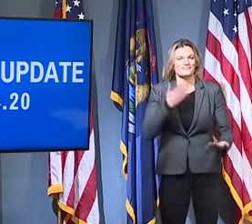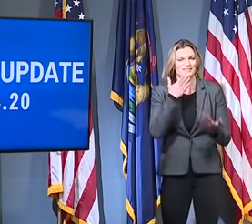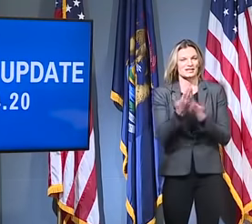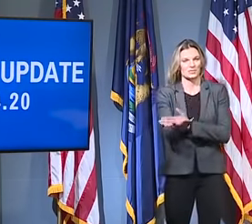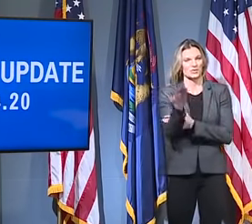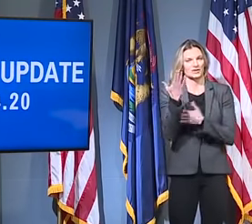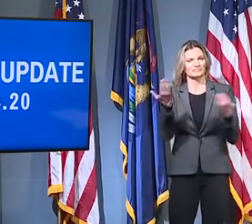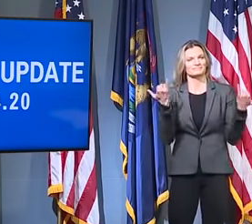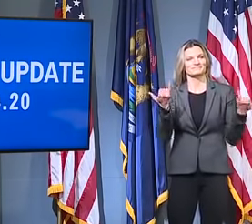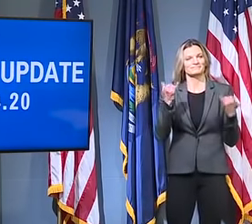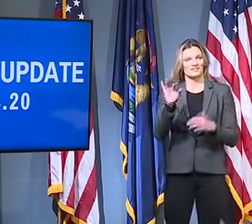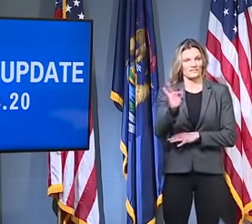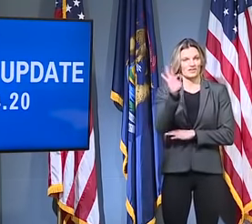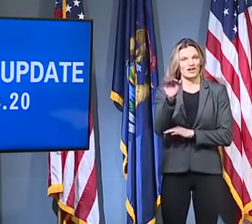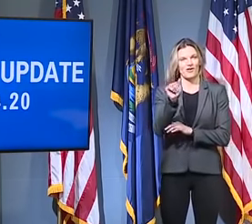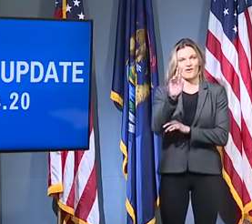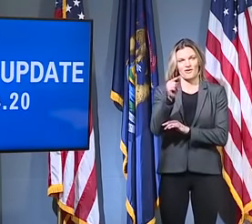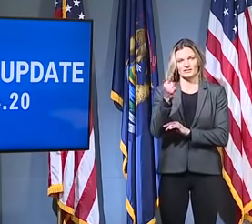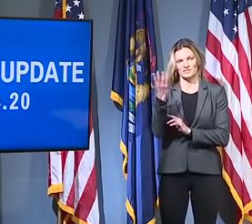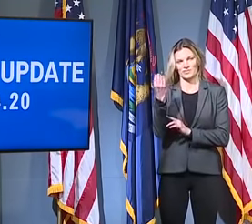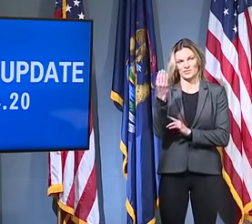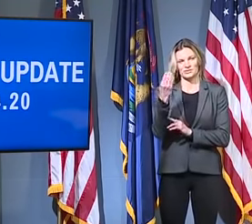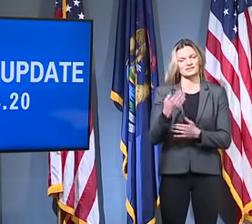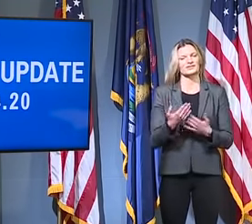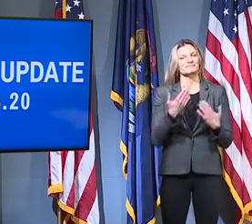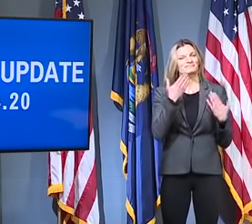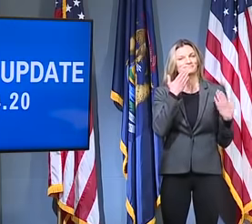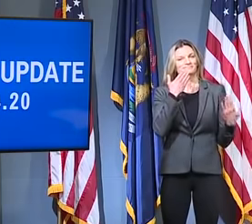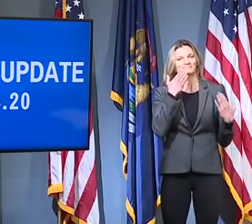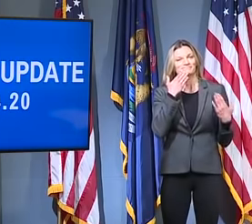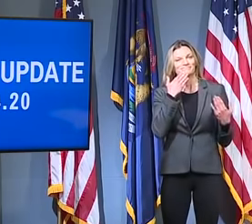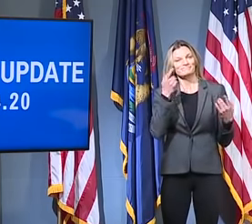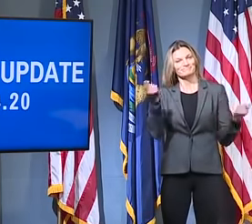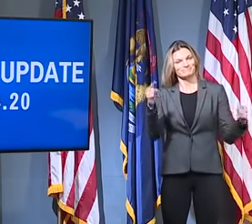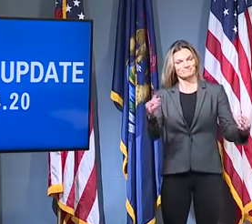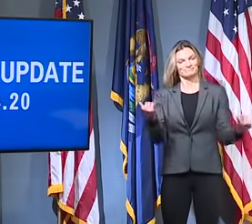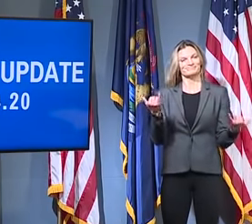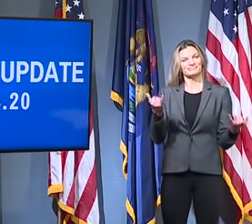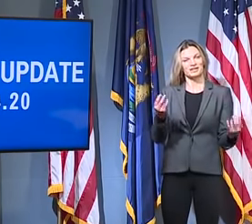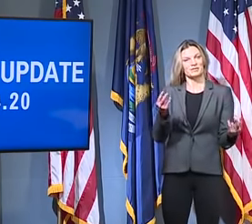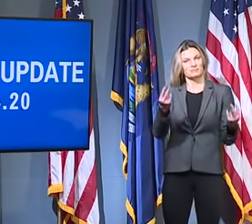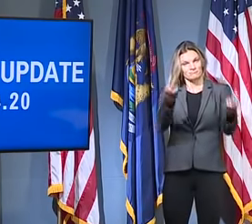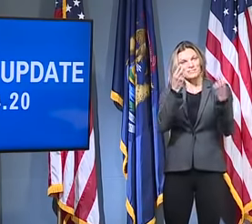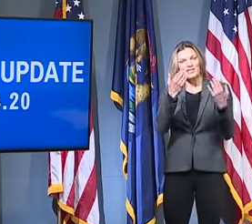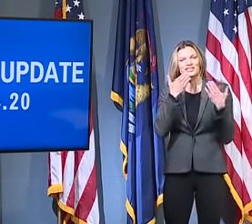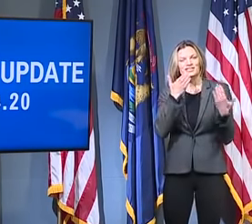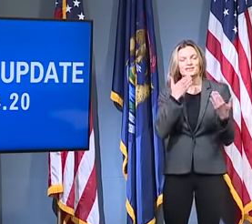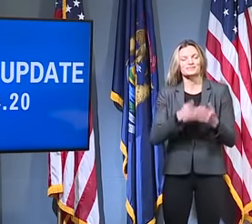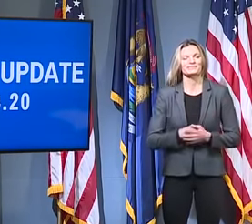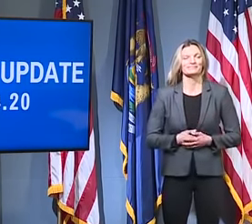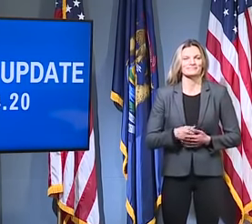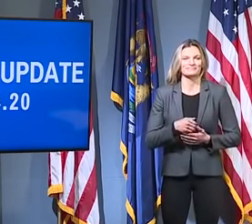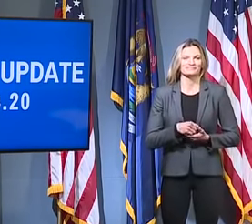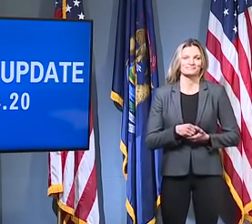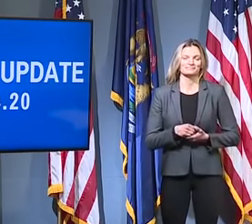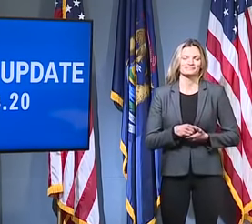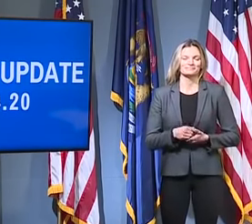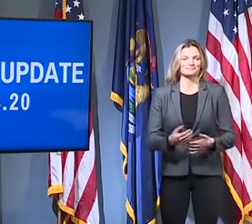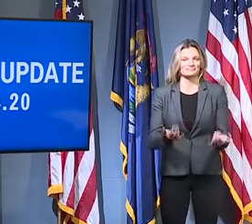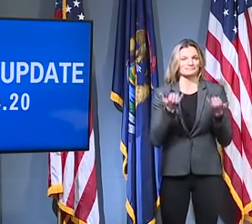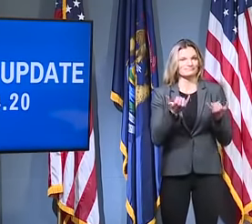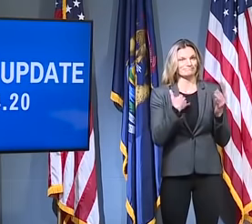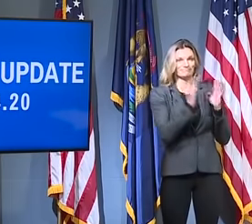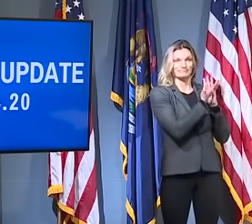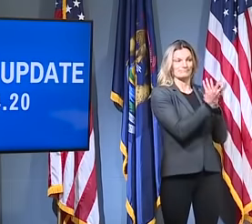Good morning. Today is Friday, August 14th. Thank you for paying attention and tuning in. We appreciate it. I'm joined